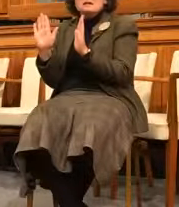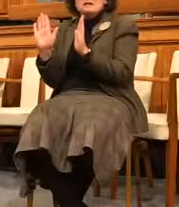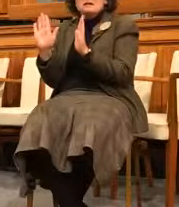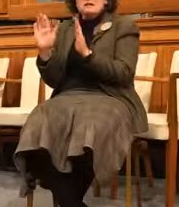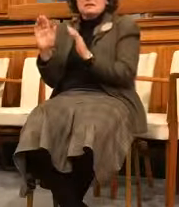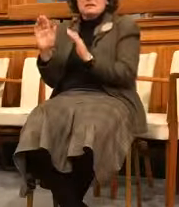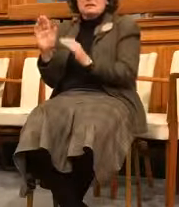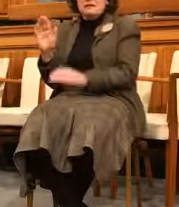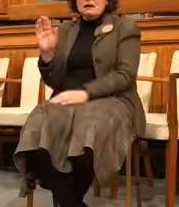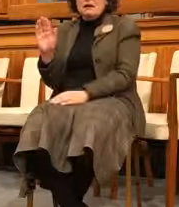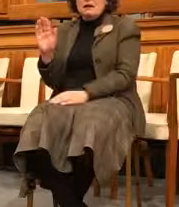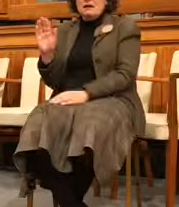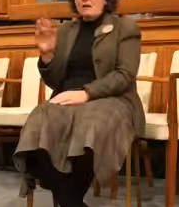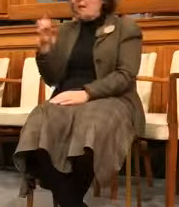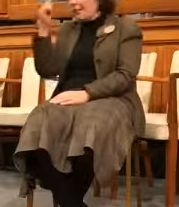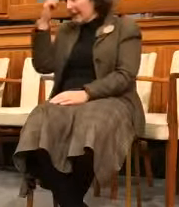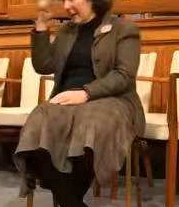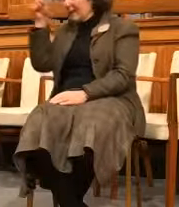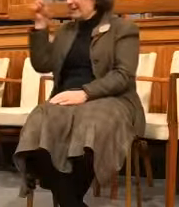meritorious.